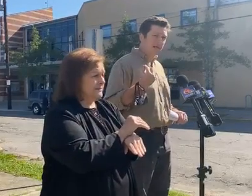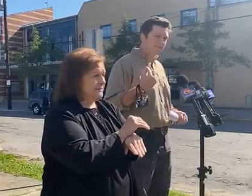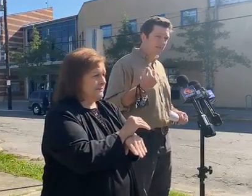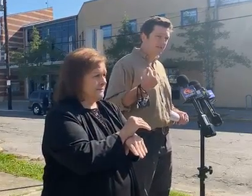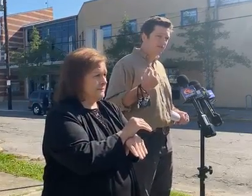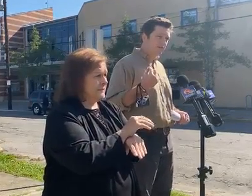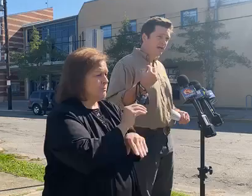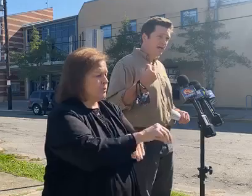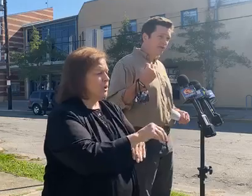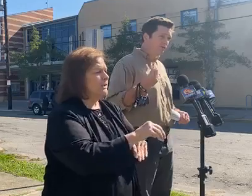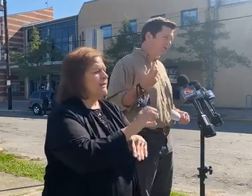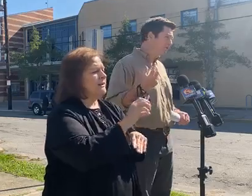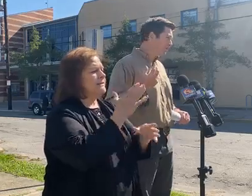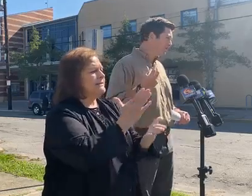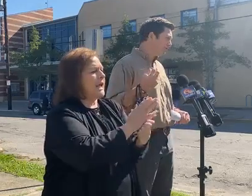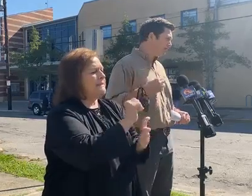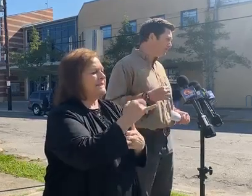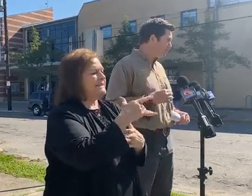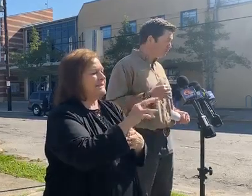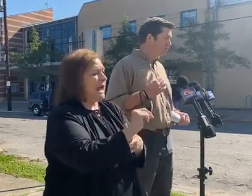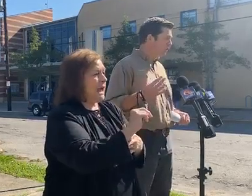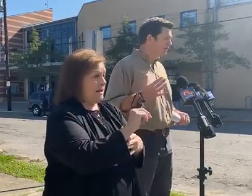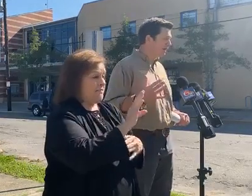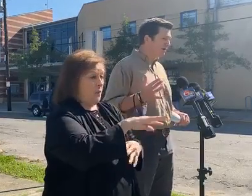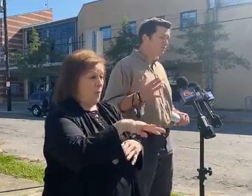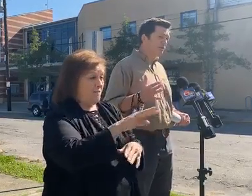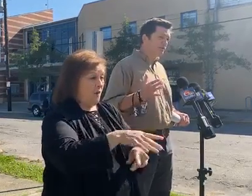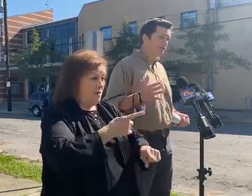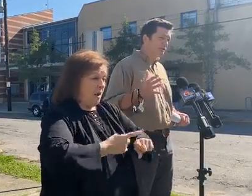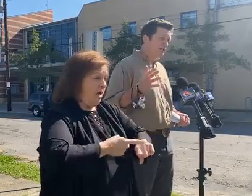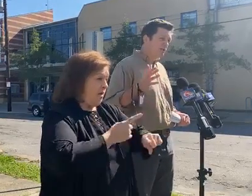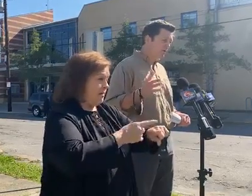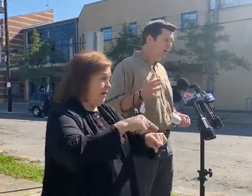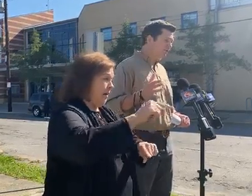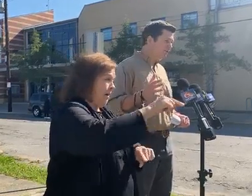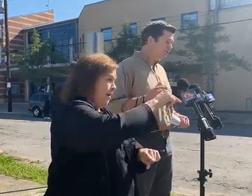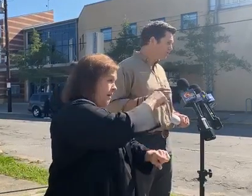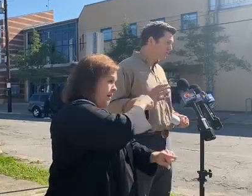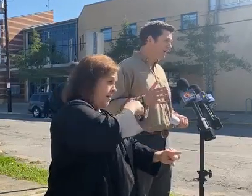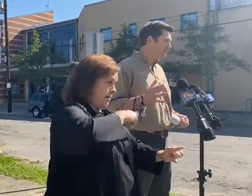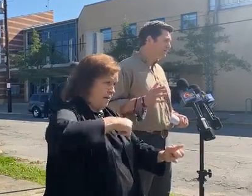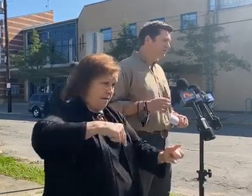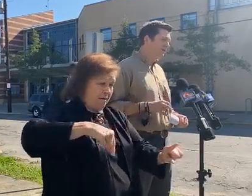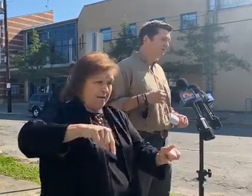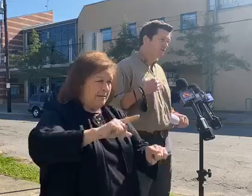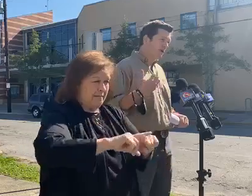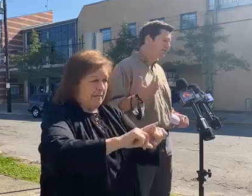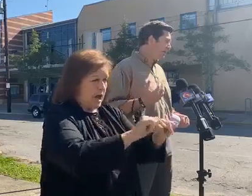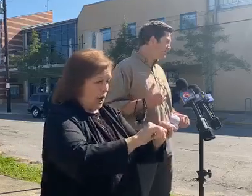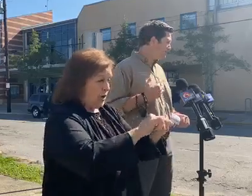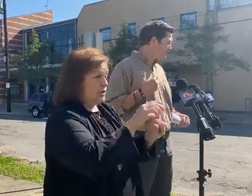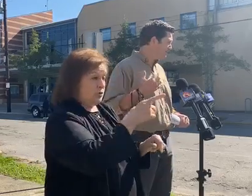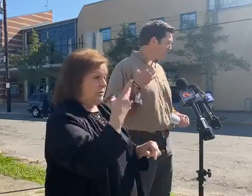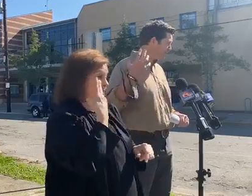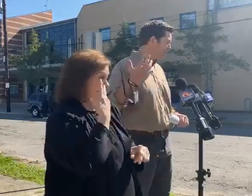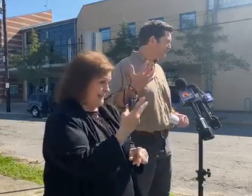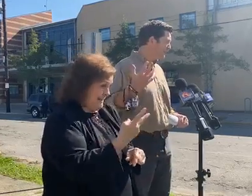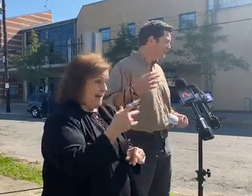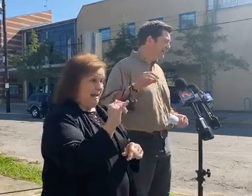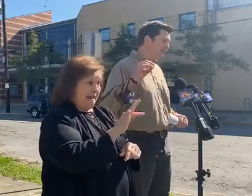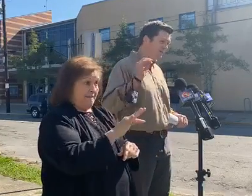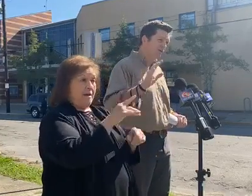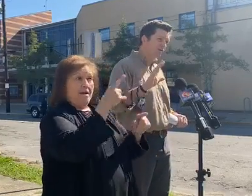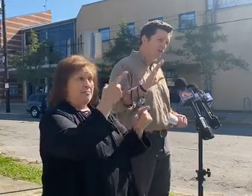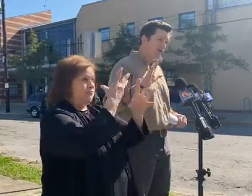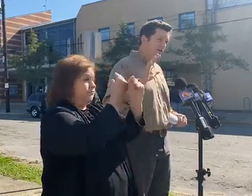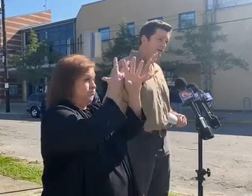A-frame stop signs at 44 intersections, which is more than NOPD requested, which is great. So if you're driving around, you'll see if there's a traffic